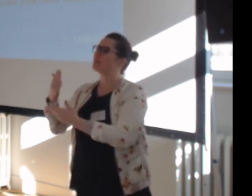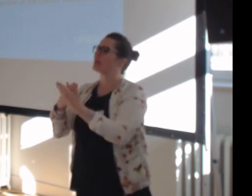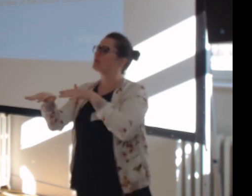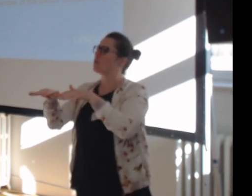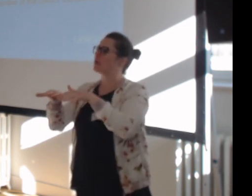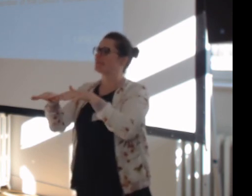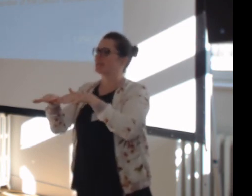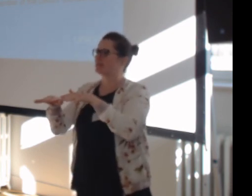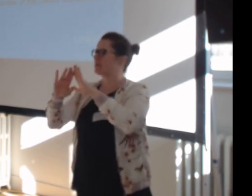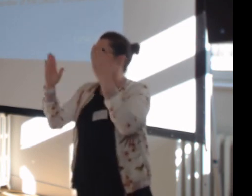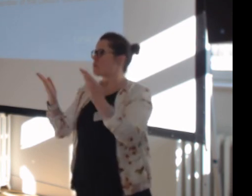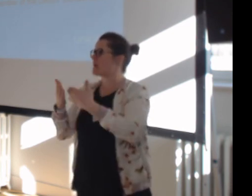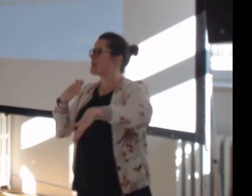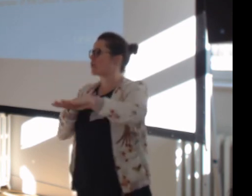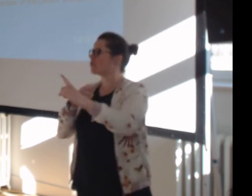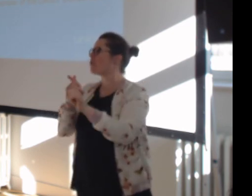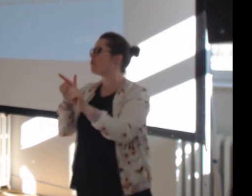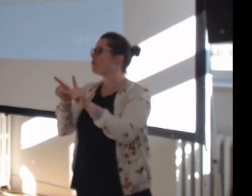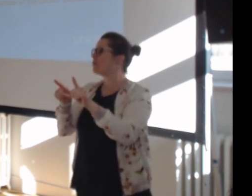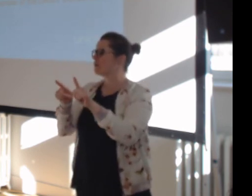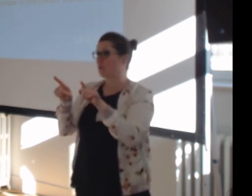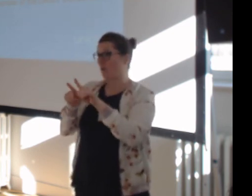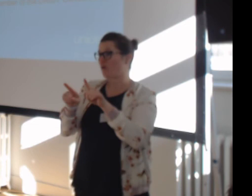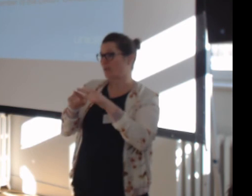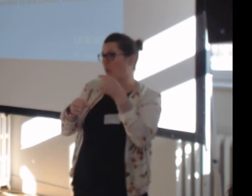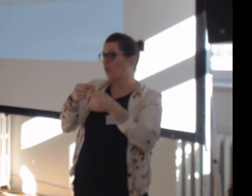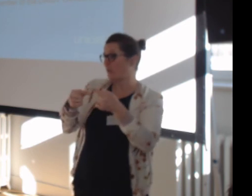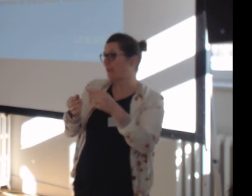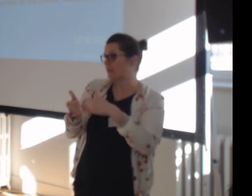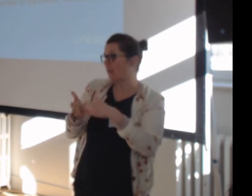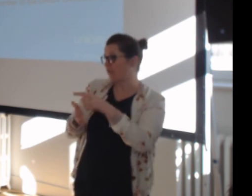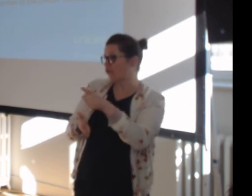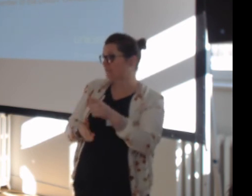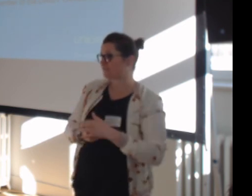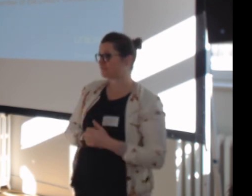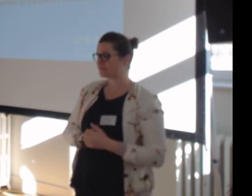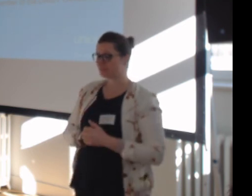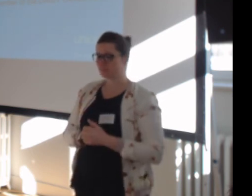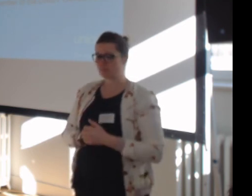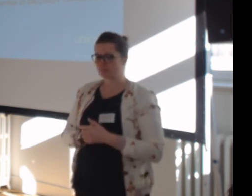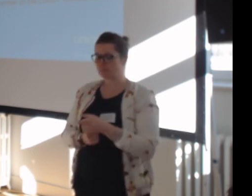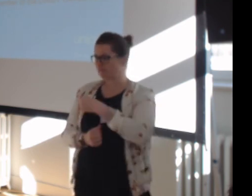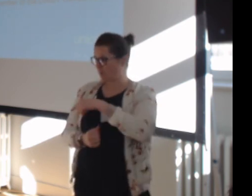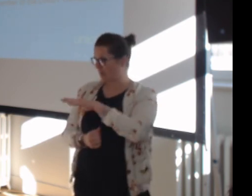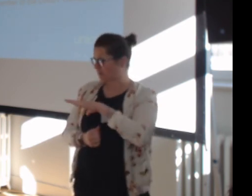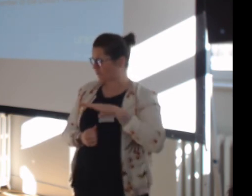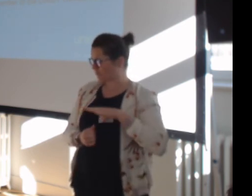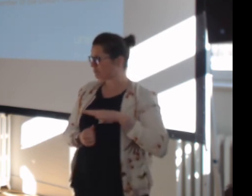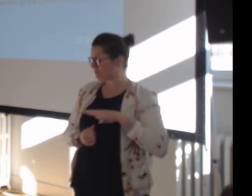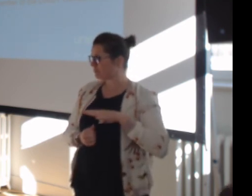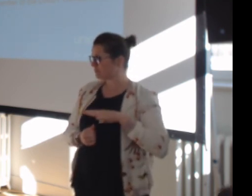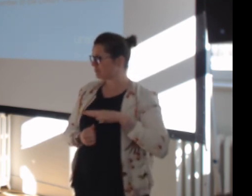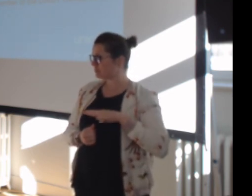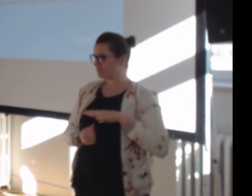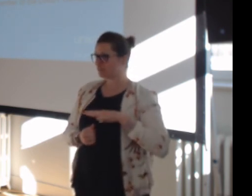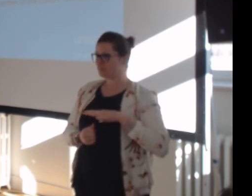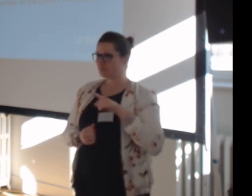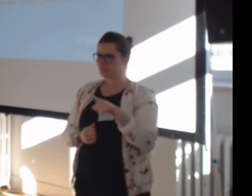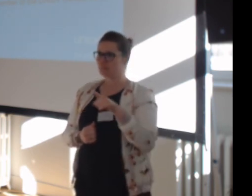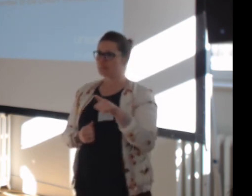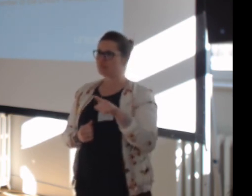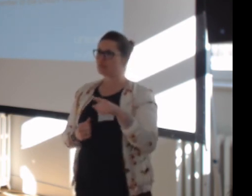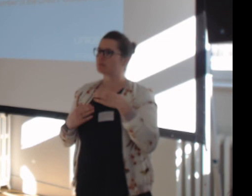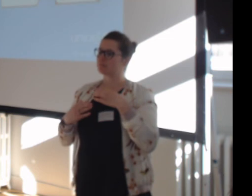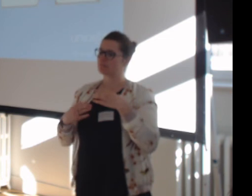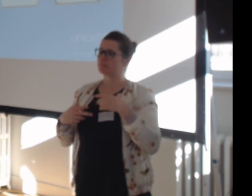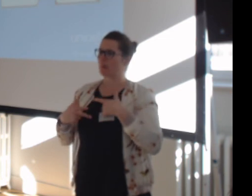all over the world, including in developing countries. And we're very proud that Luisterpunt is a member of the DAISY